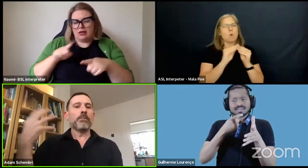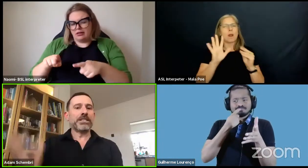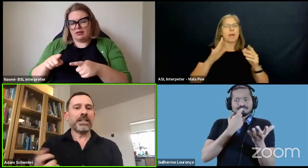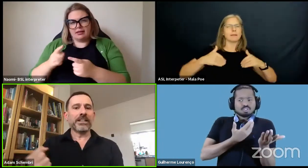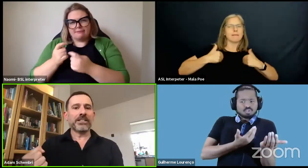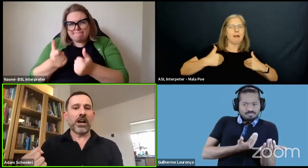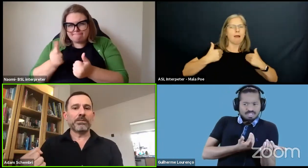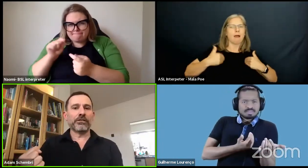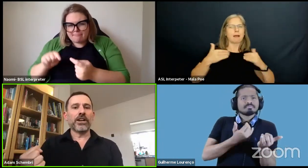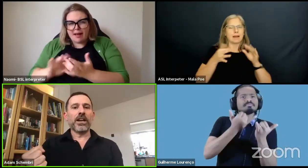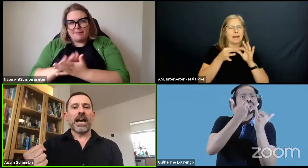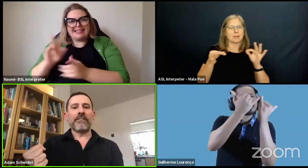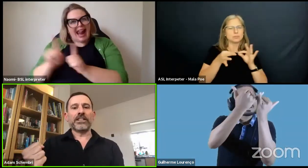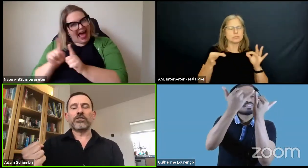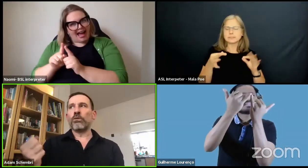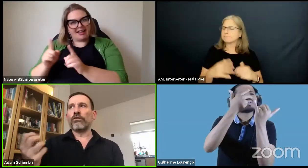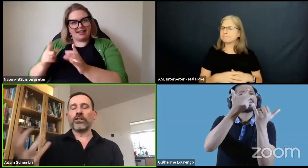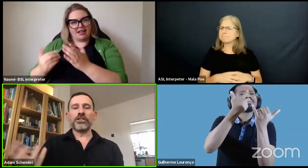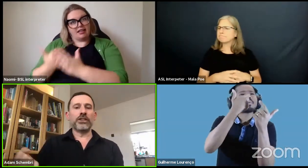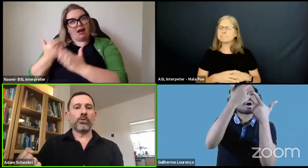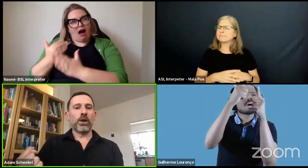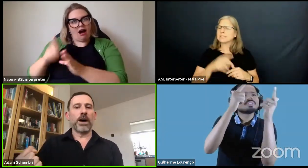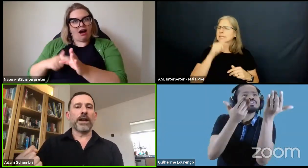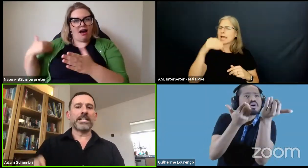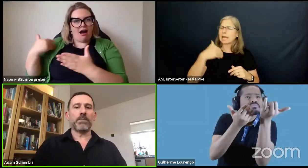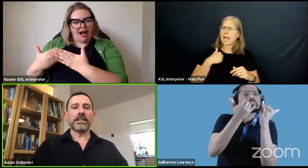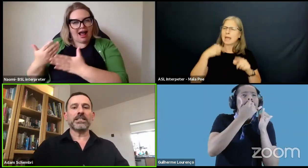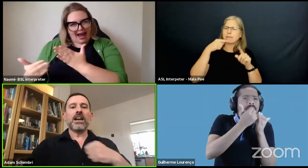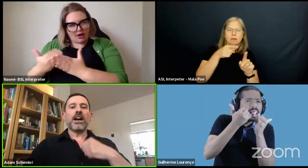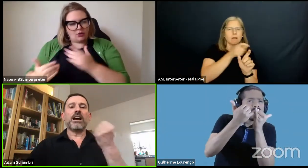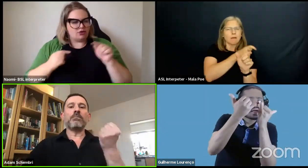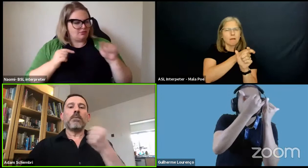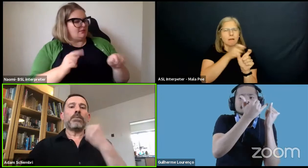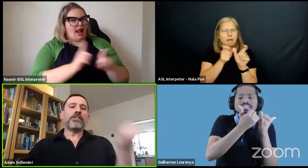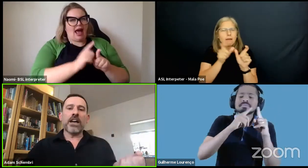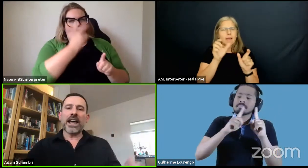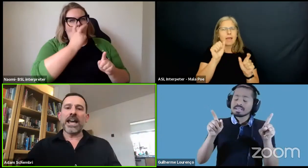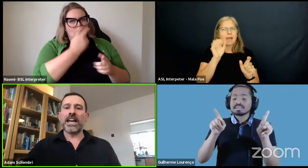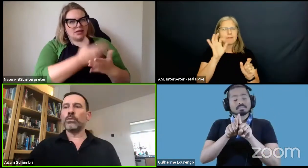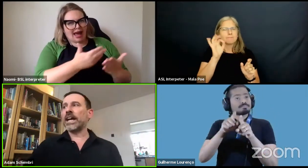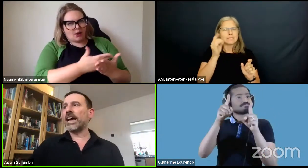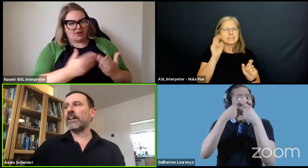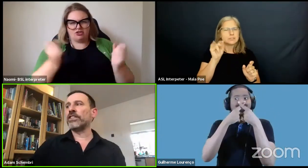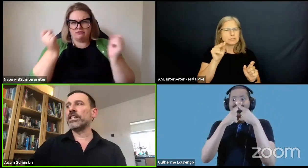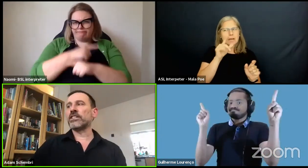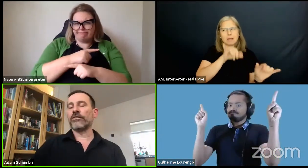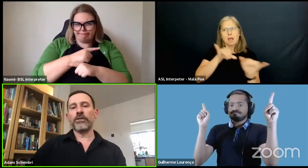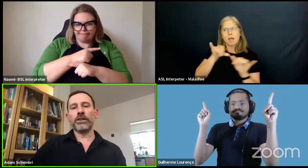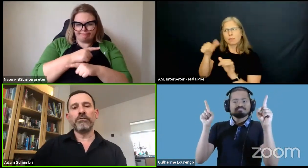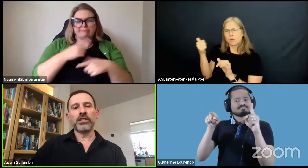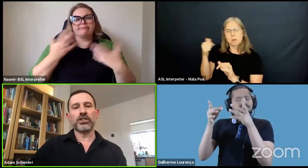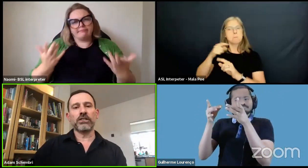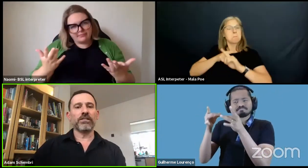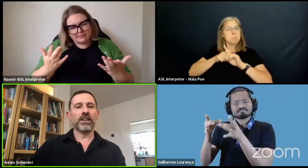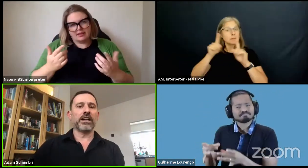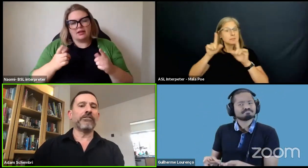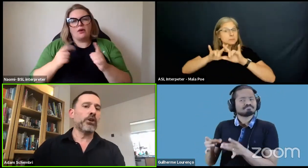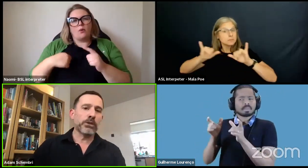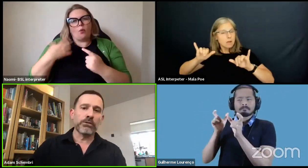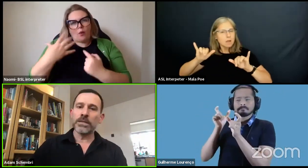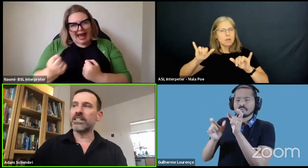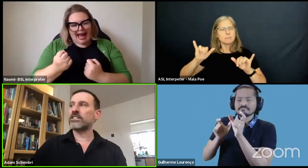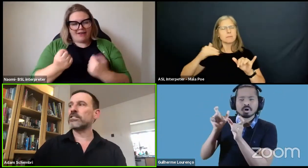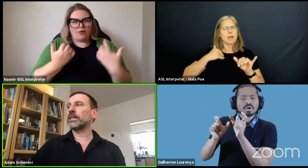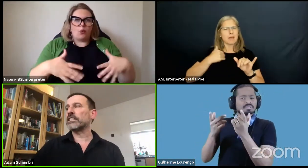of particular types of affixal morphology that one might expect. But on the other hand, we have this very rich